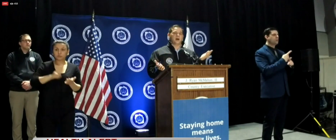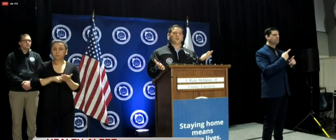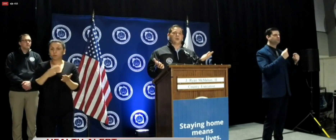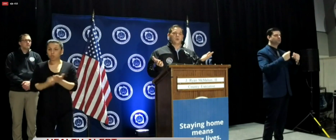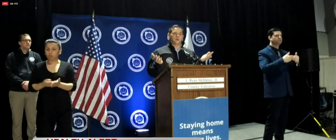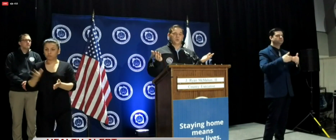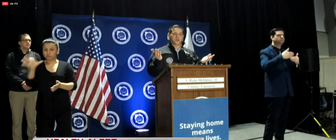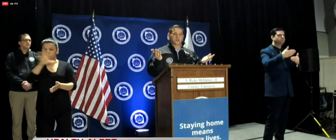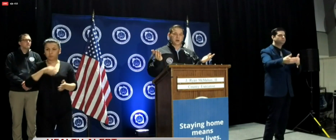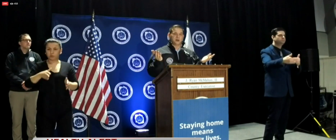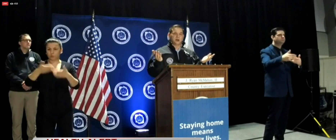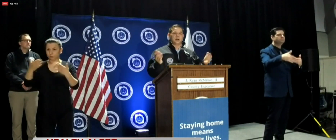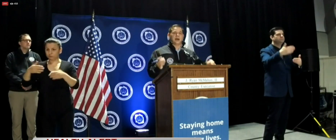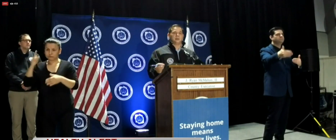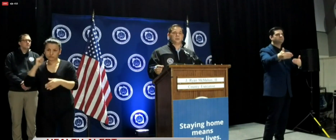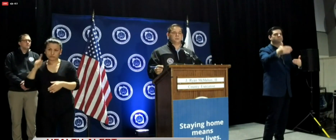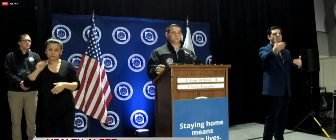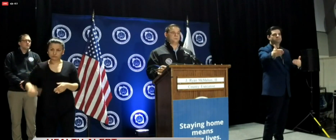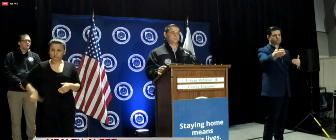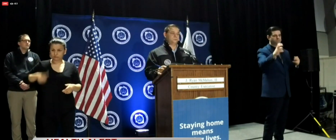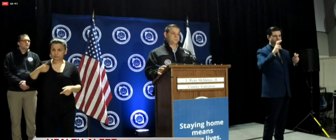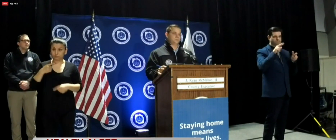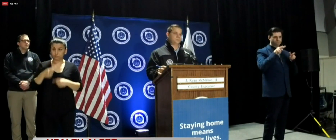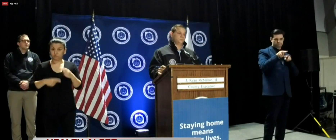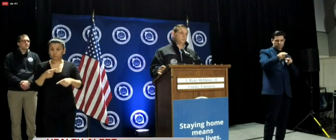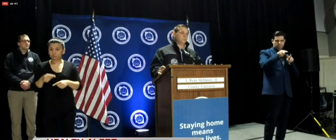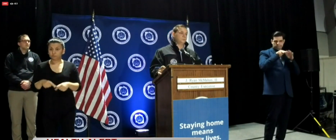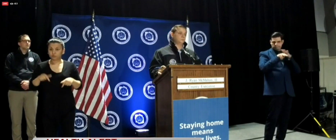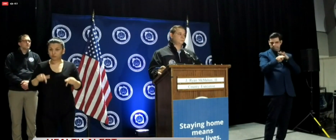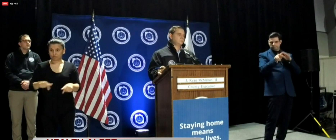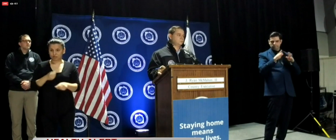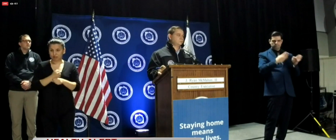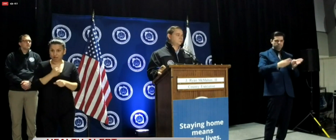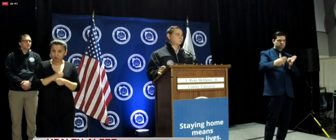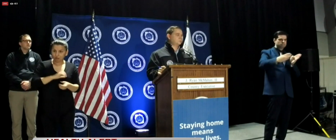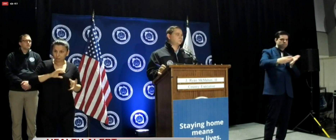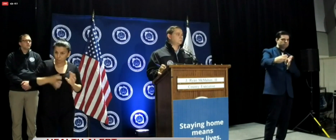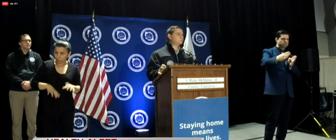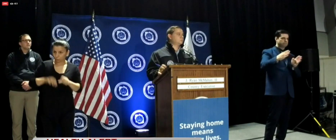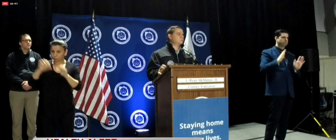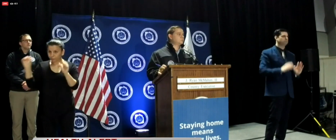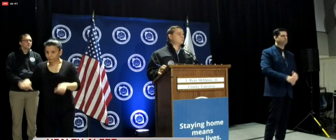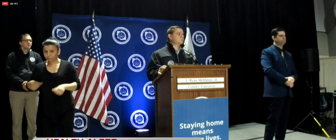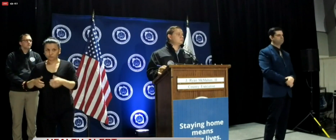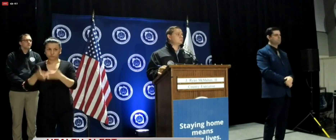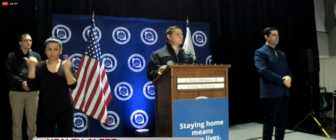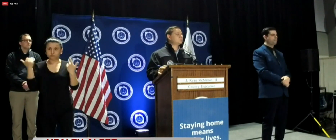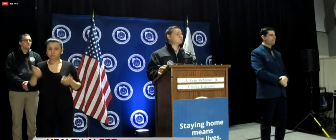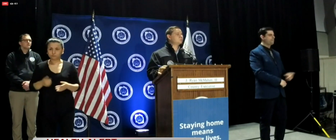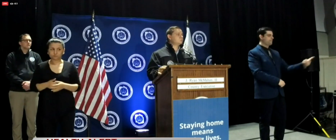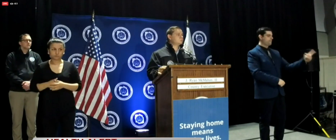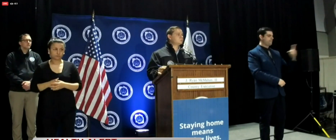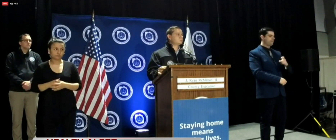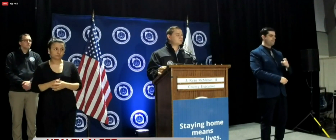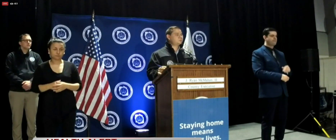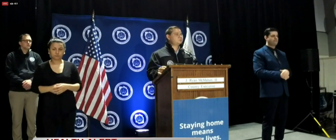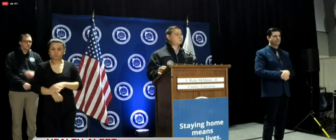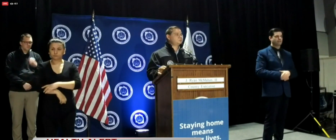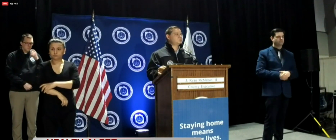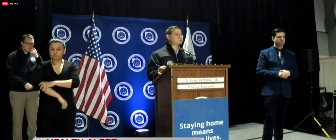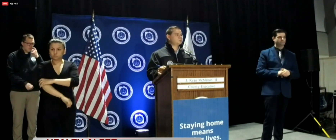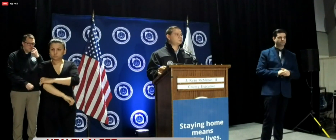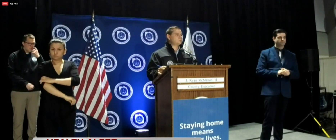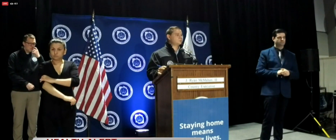public health with restarting our economy. You mentioned that PPE is still in